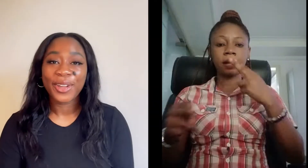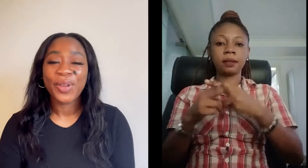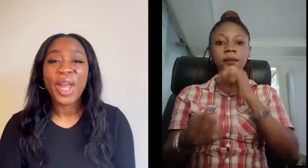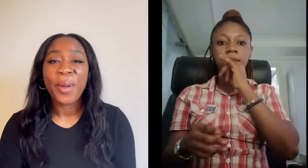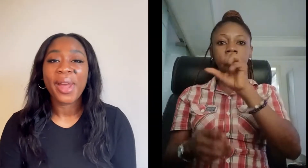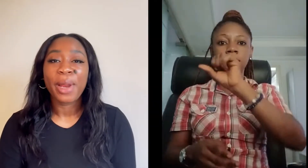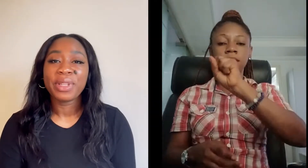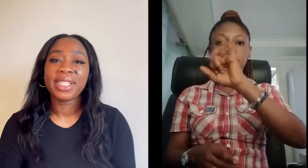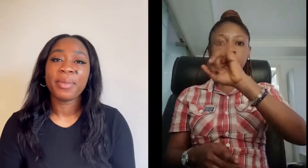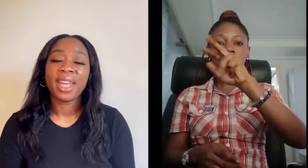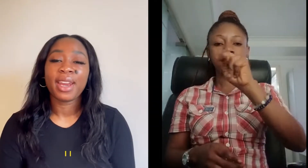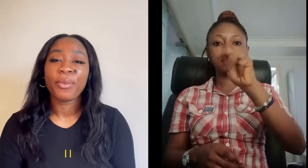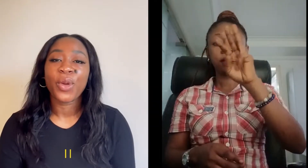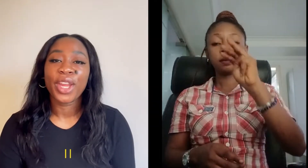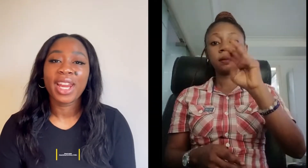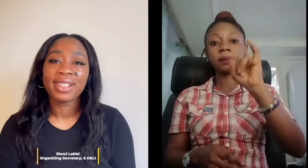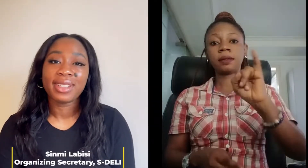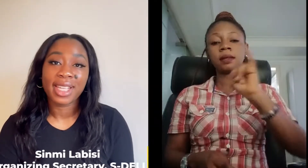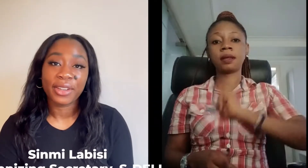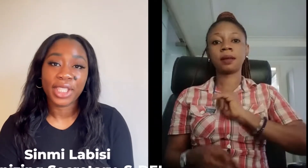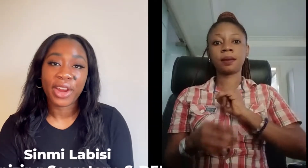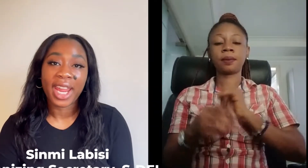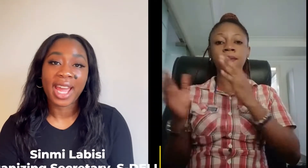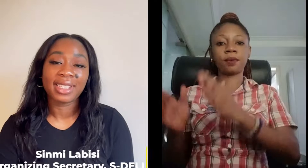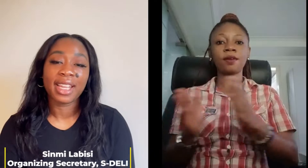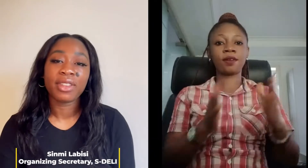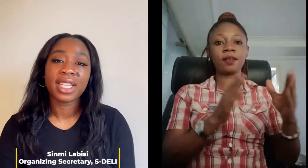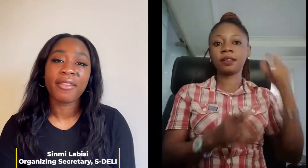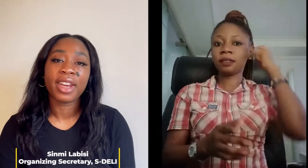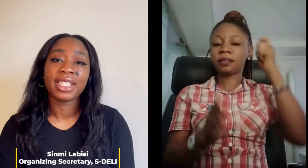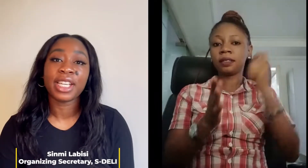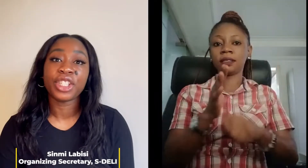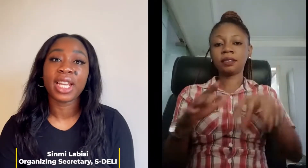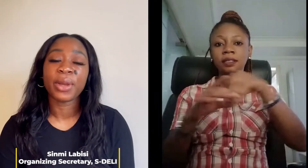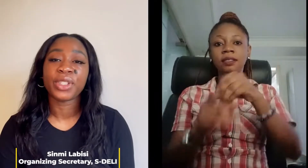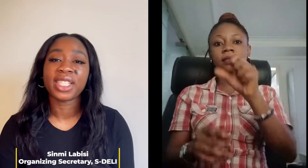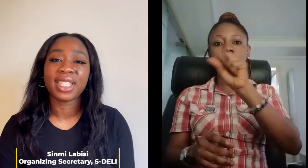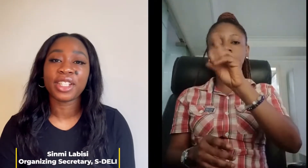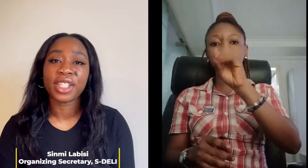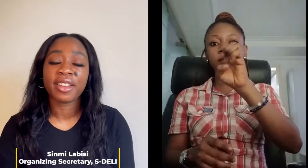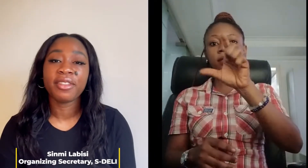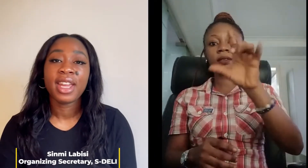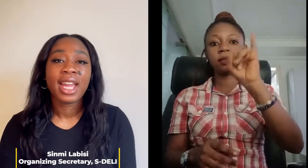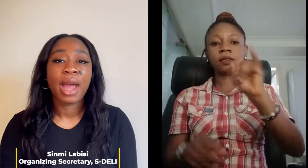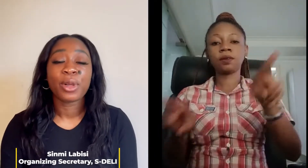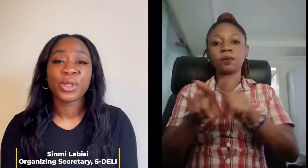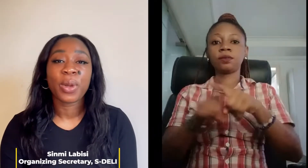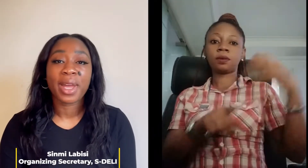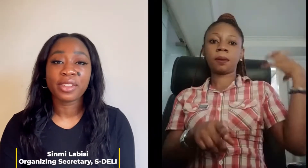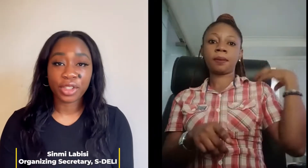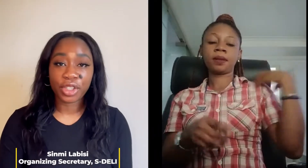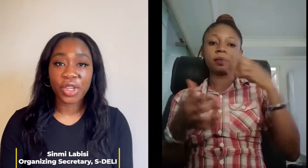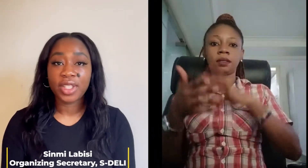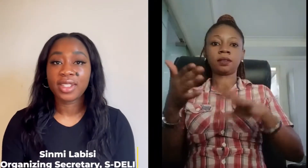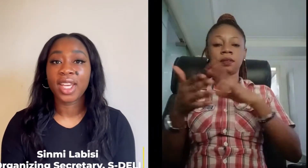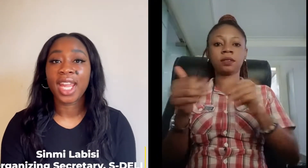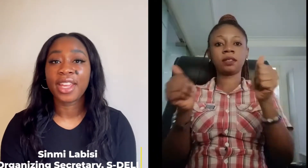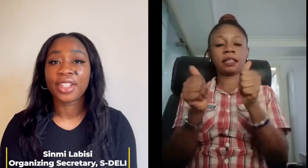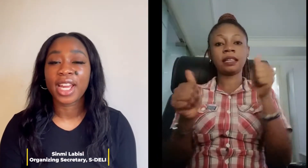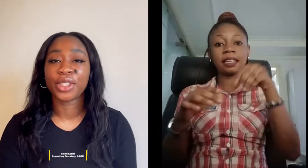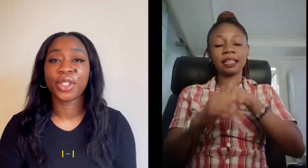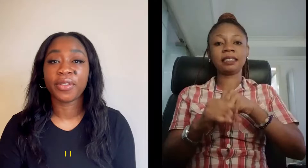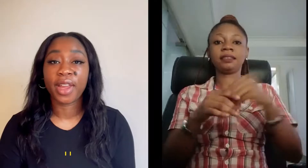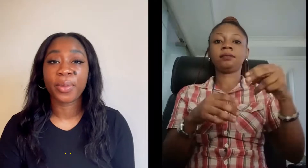together. Hello, my name is Simi and I'm the Organising Secretary at Save the Deaf and Endangered Languages Initiative. I'm also a master's student